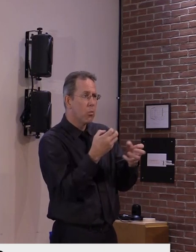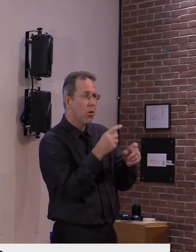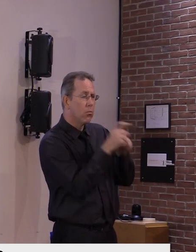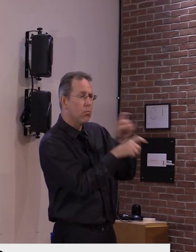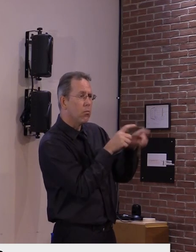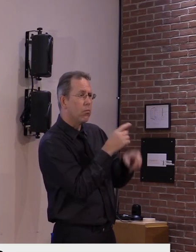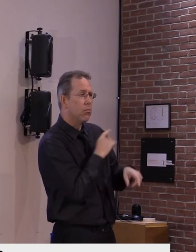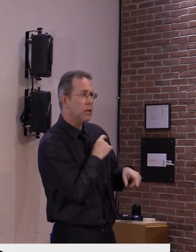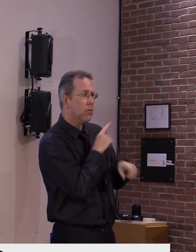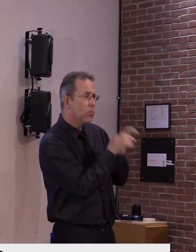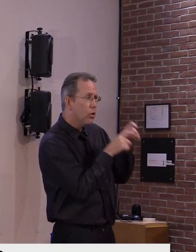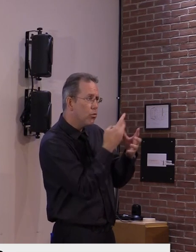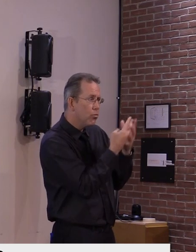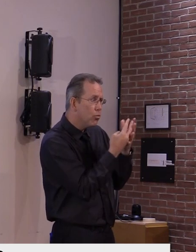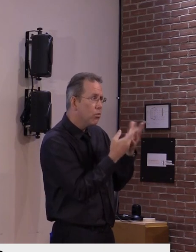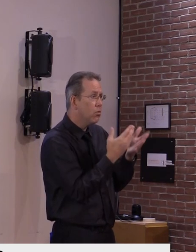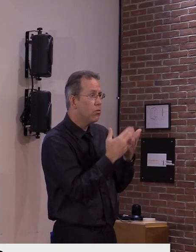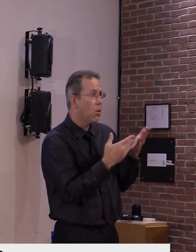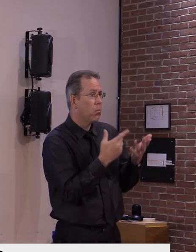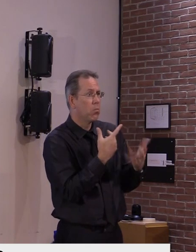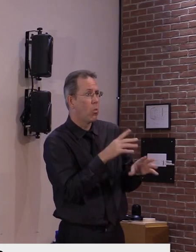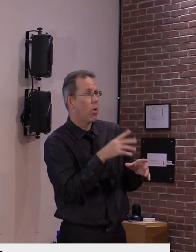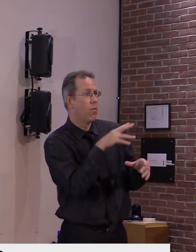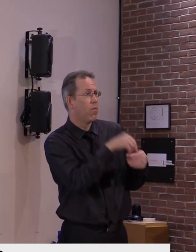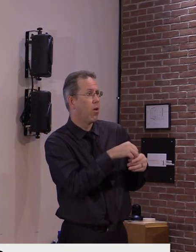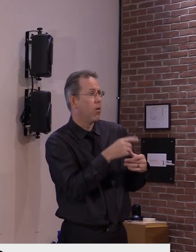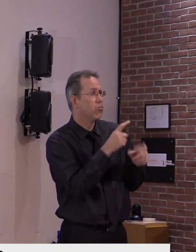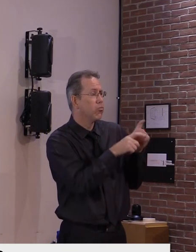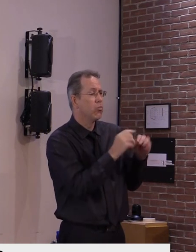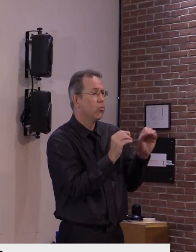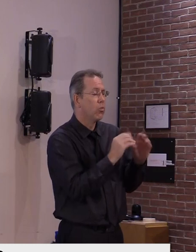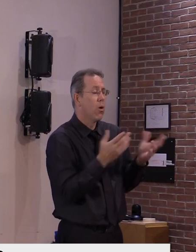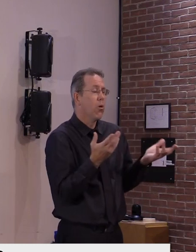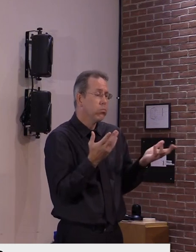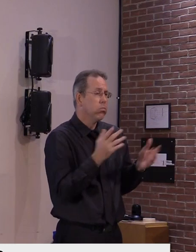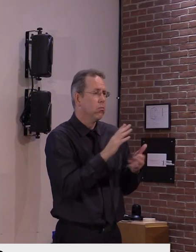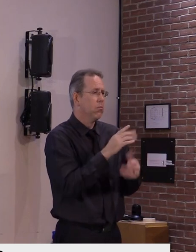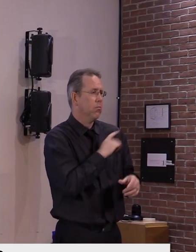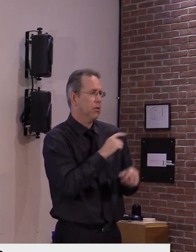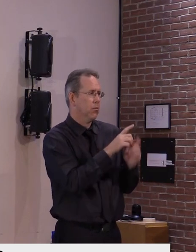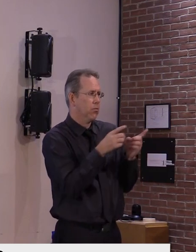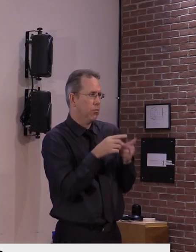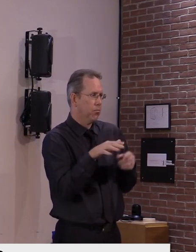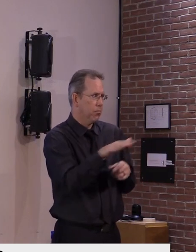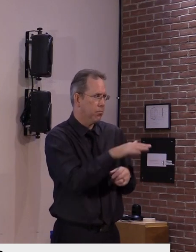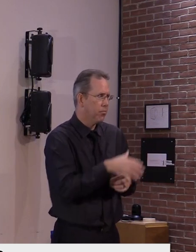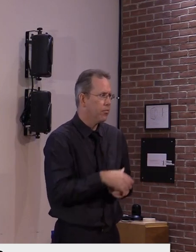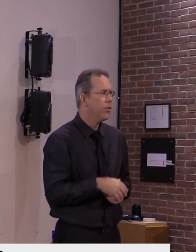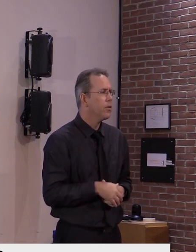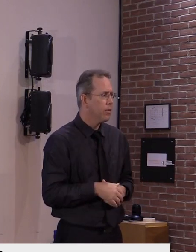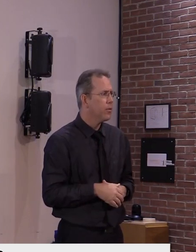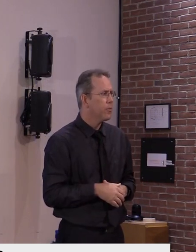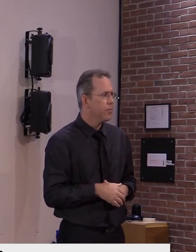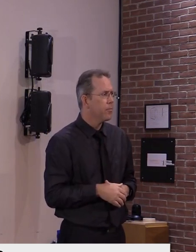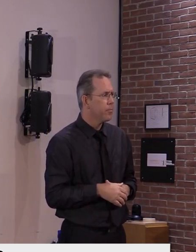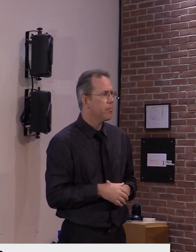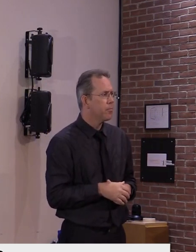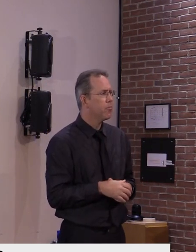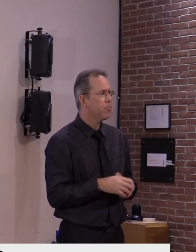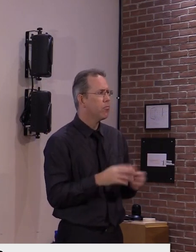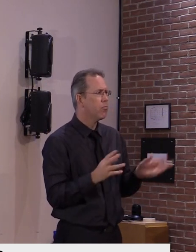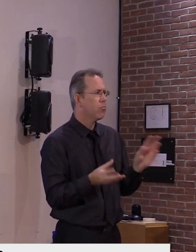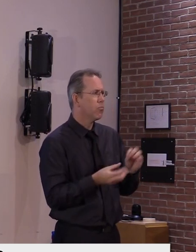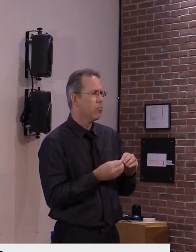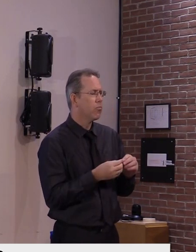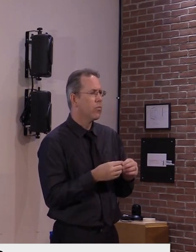that. We've done just about 1,000 of those so far, and the numbers of notable